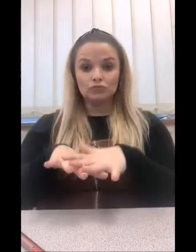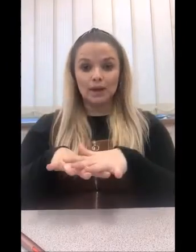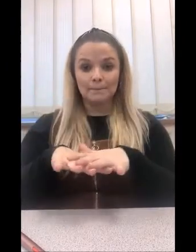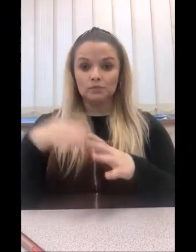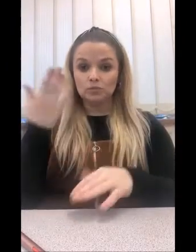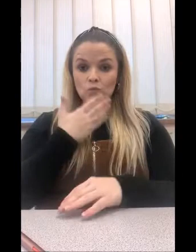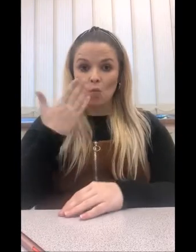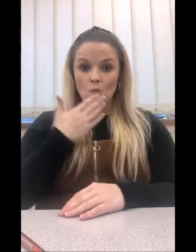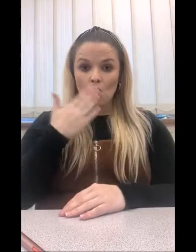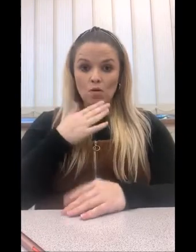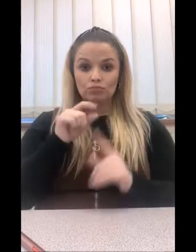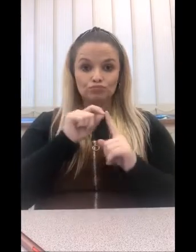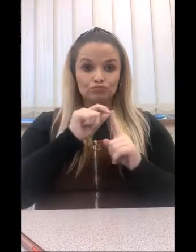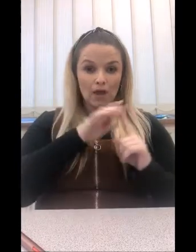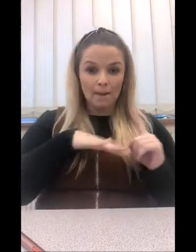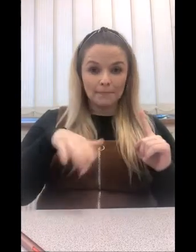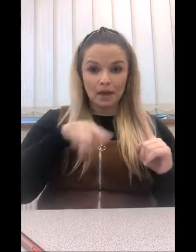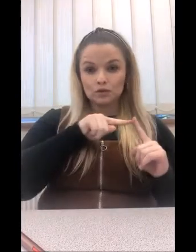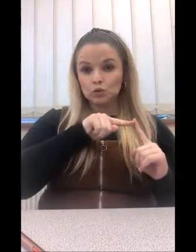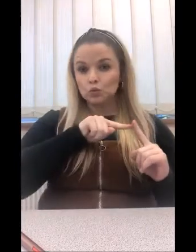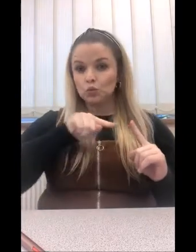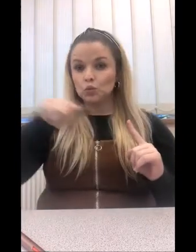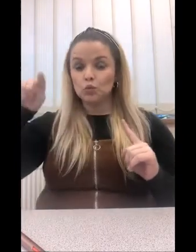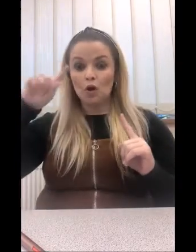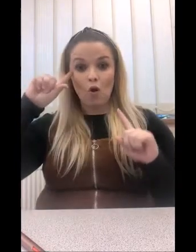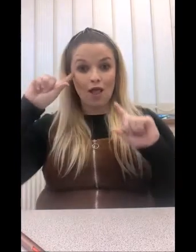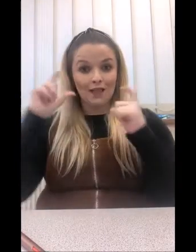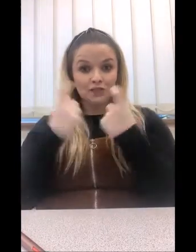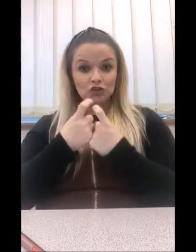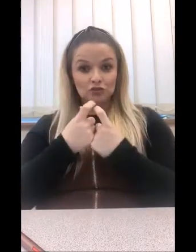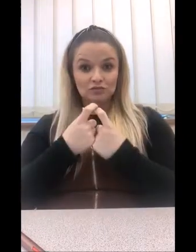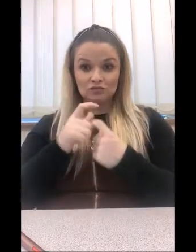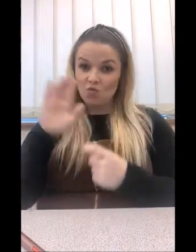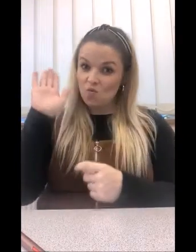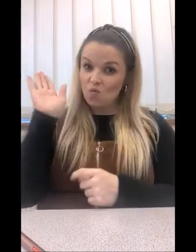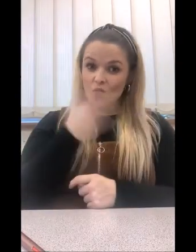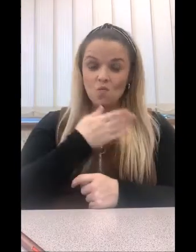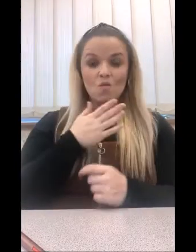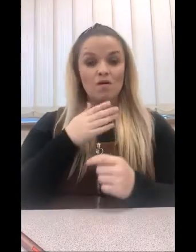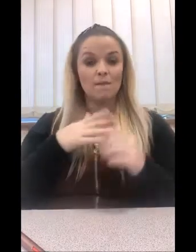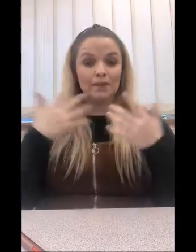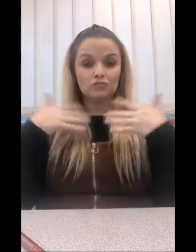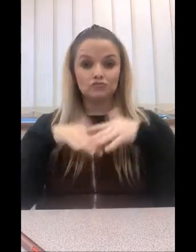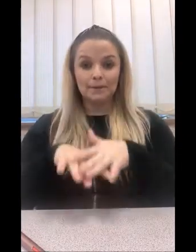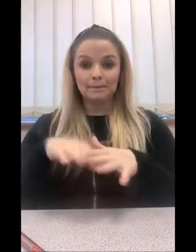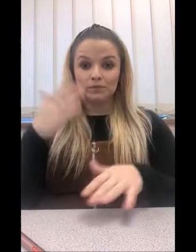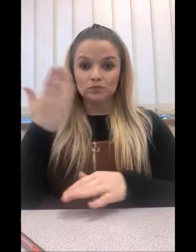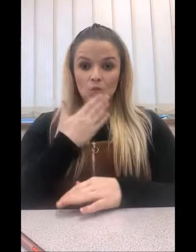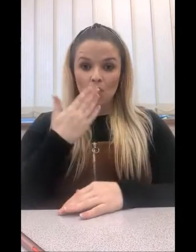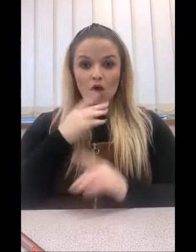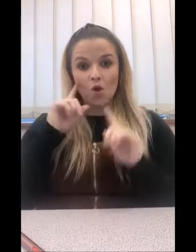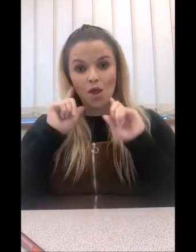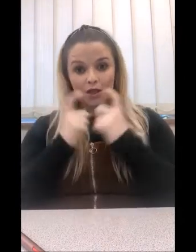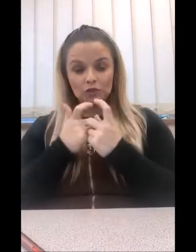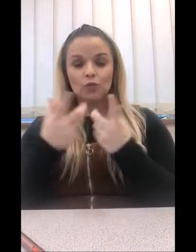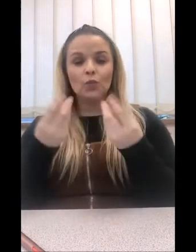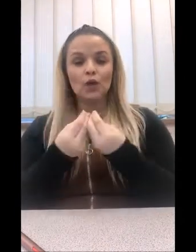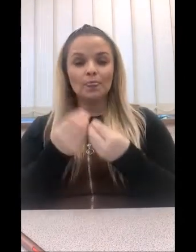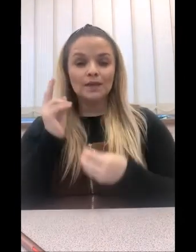I went to a mainstream school from primary all the way to college. All the mainstream school